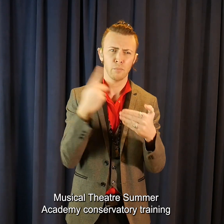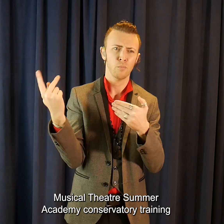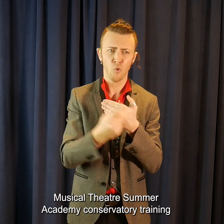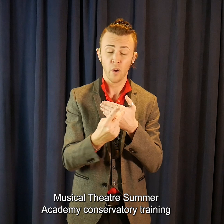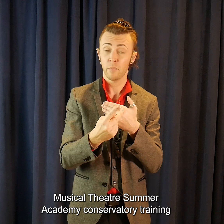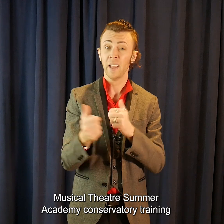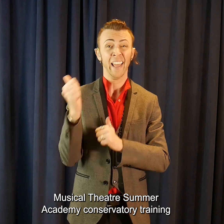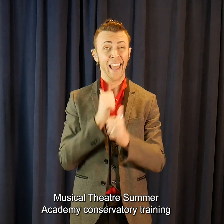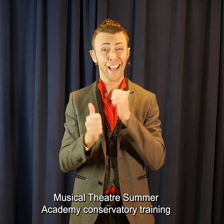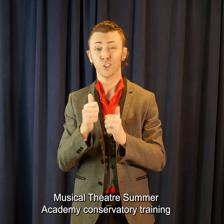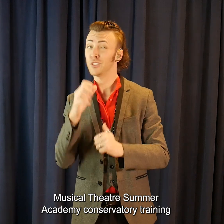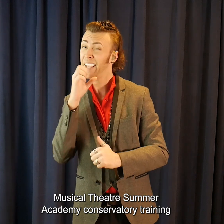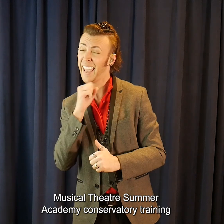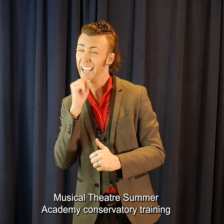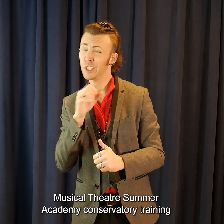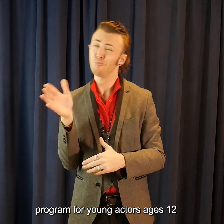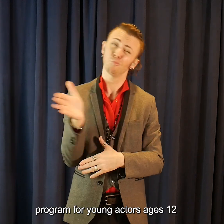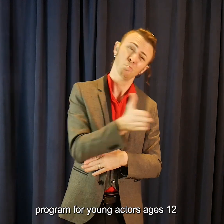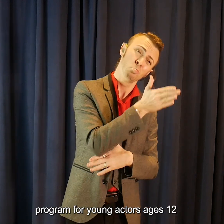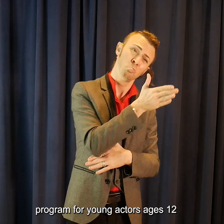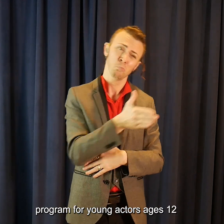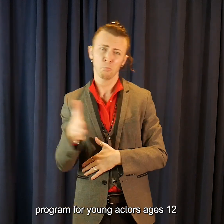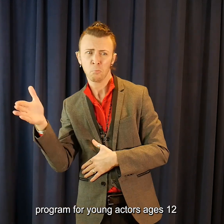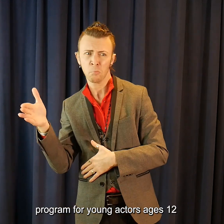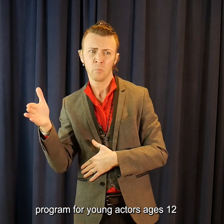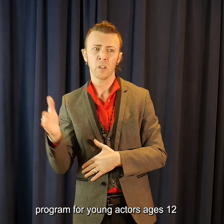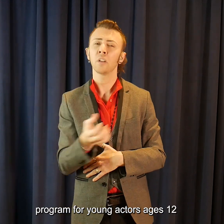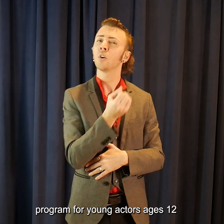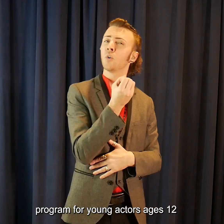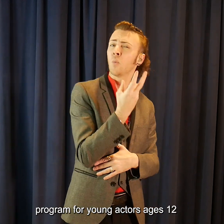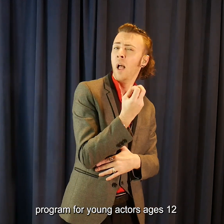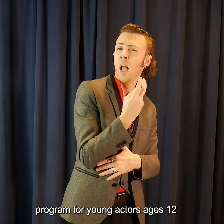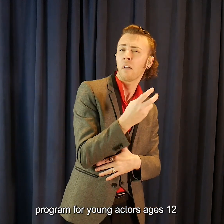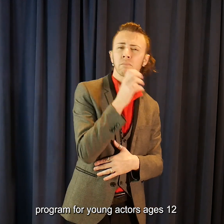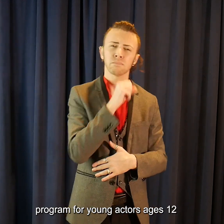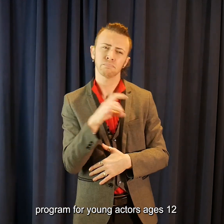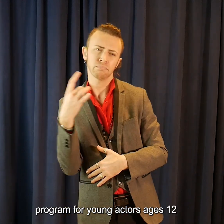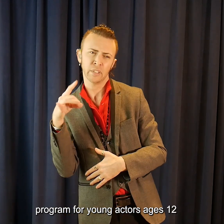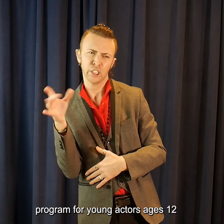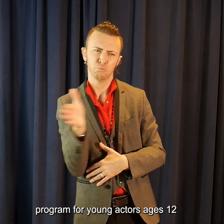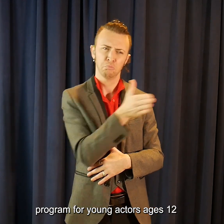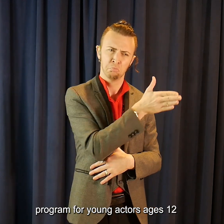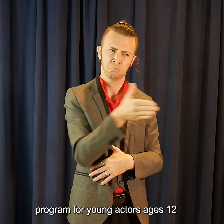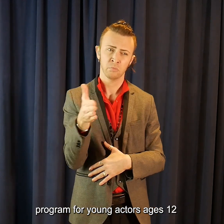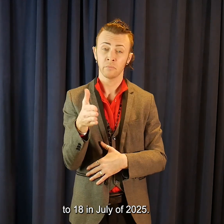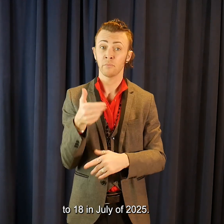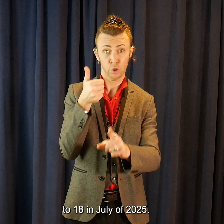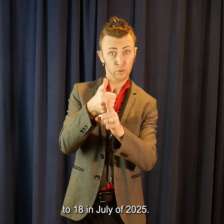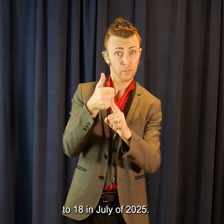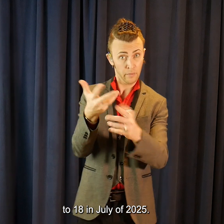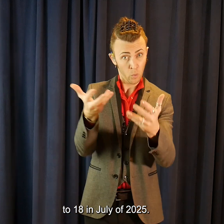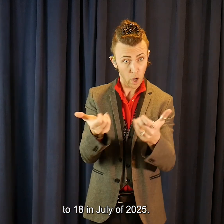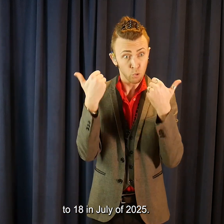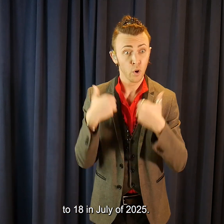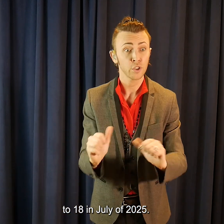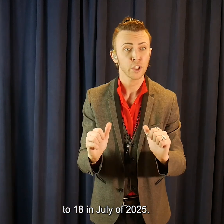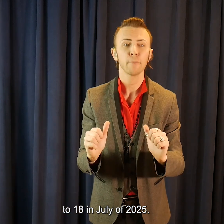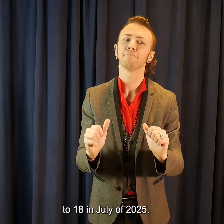academy conservatory training program for young actors, ages 12 to 18, in July of